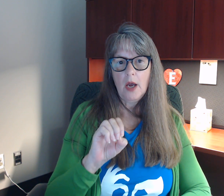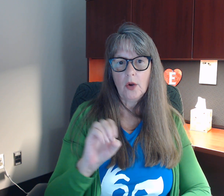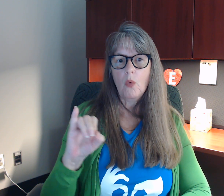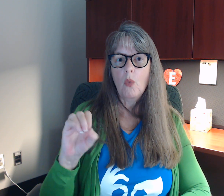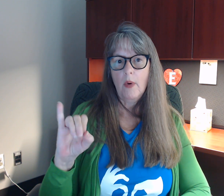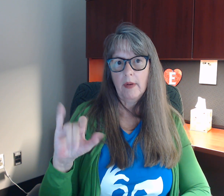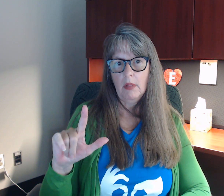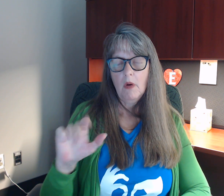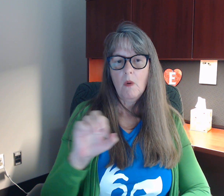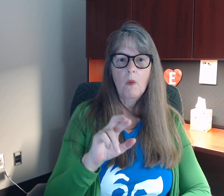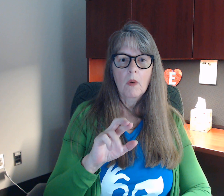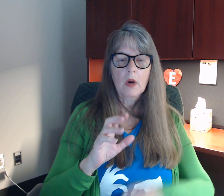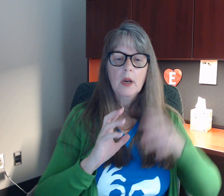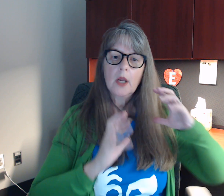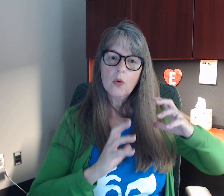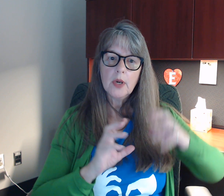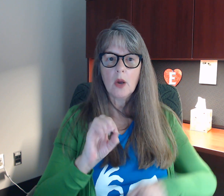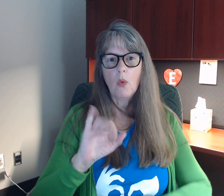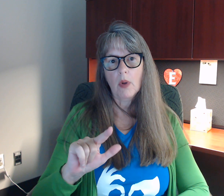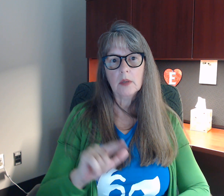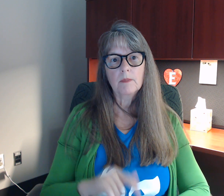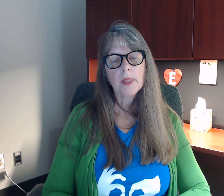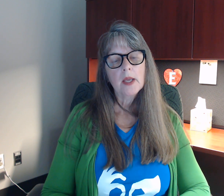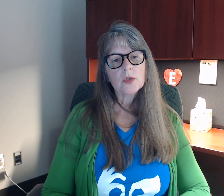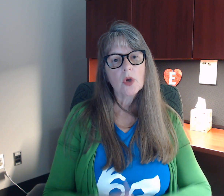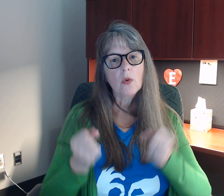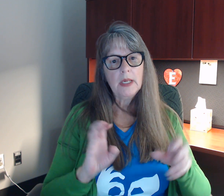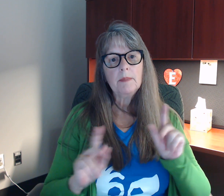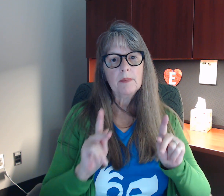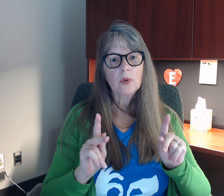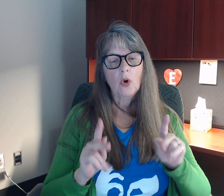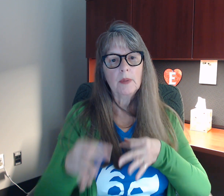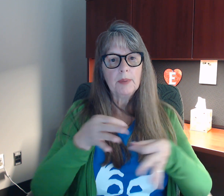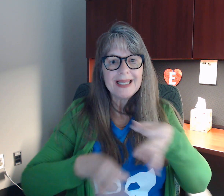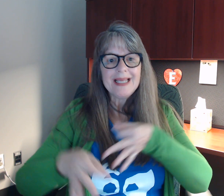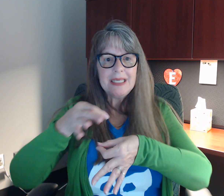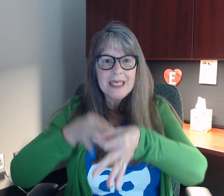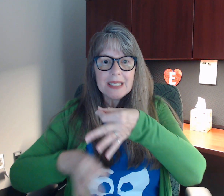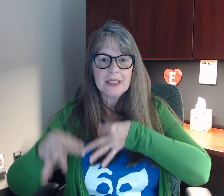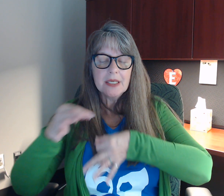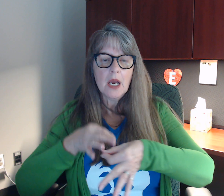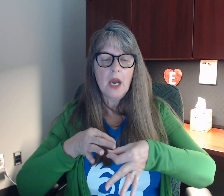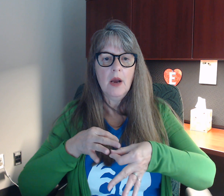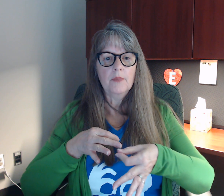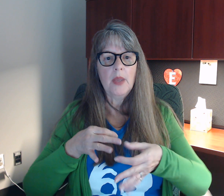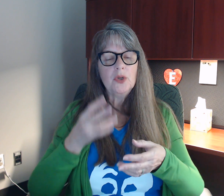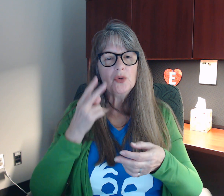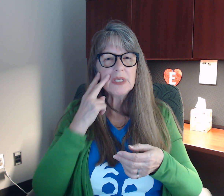avocado oil or coconut oil. So many people are replacing it. And when you see